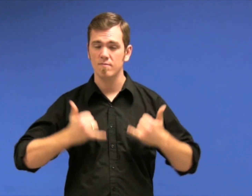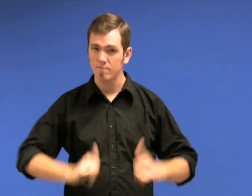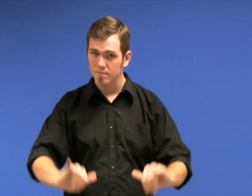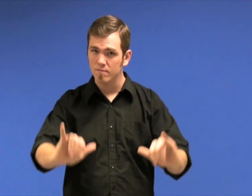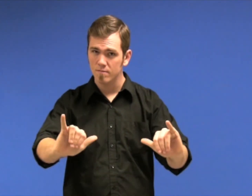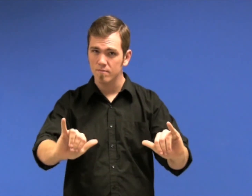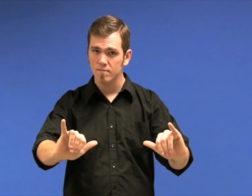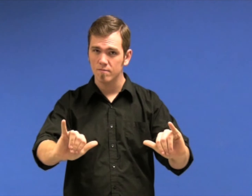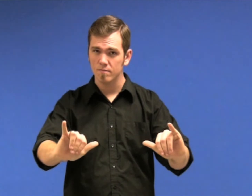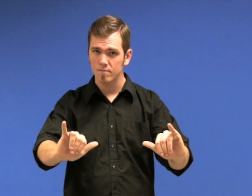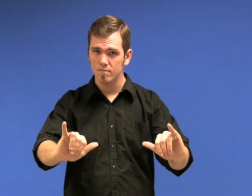Still.